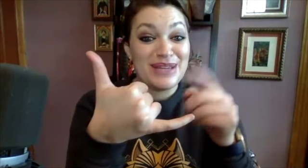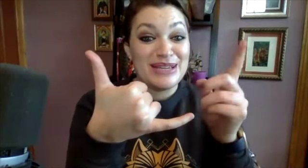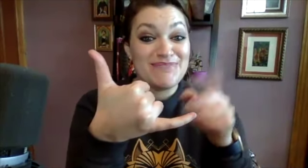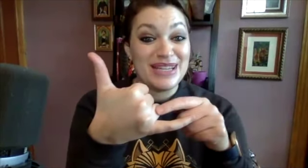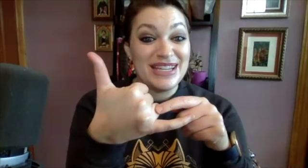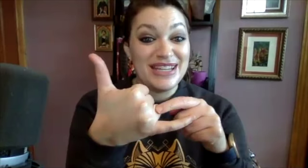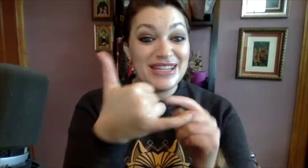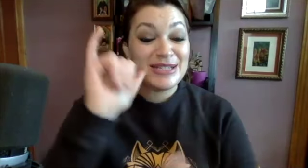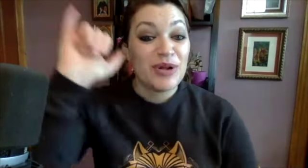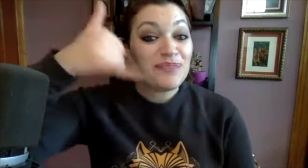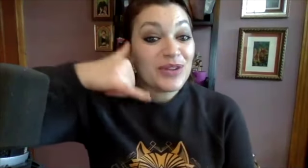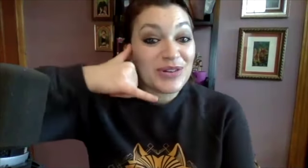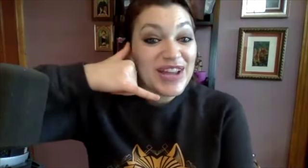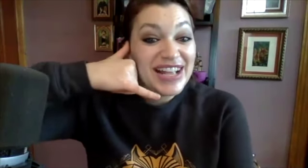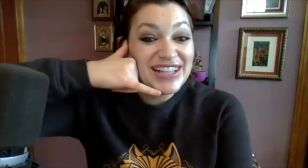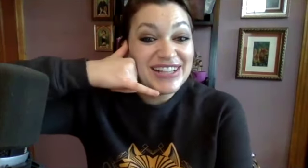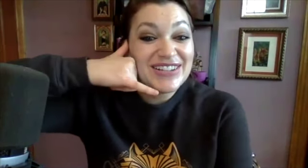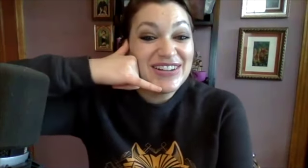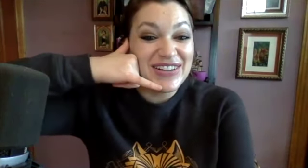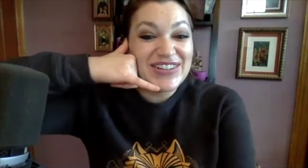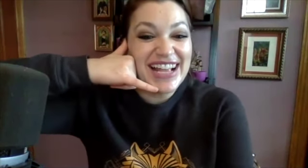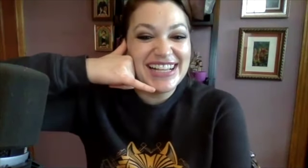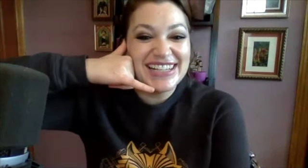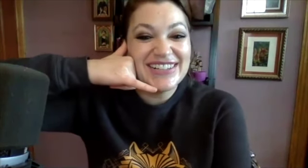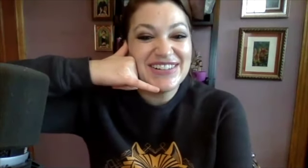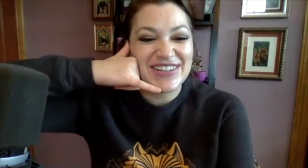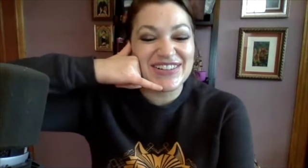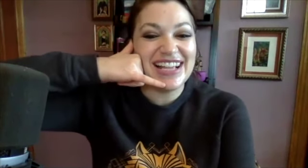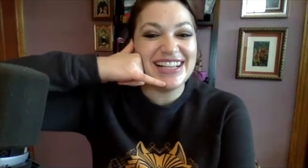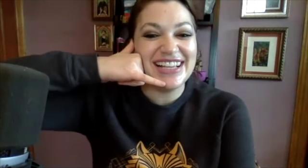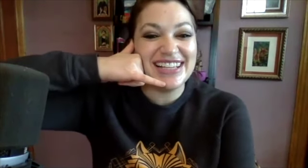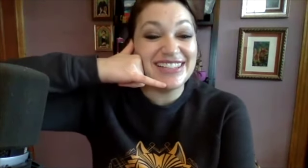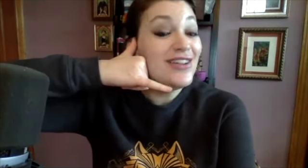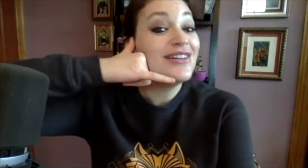beep, beep. Ring, ring, ring.